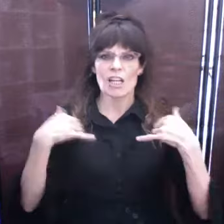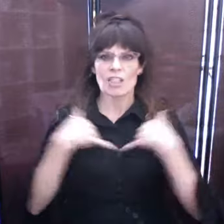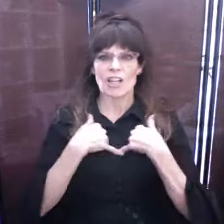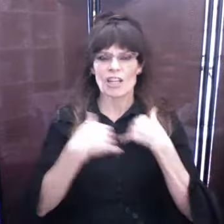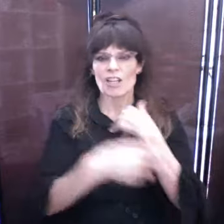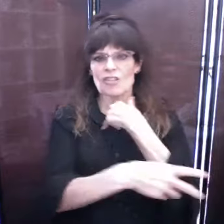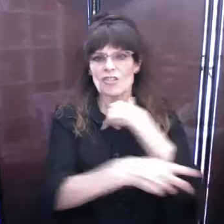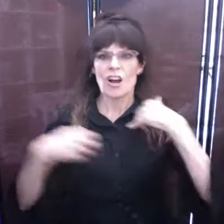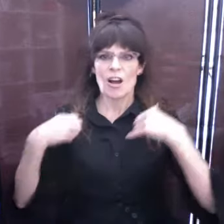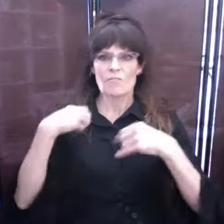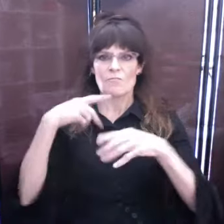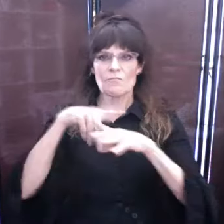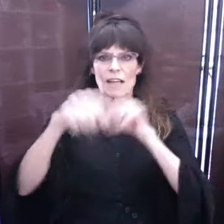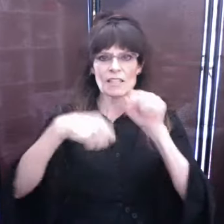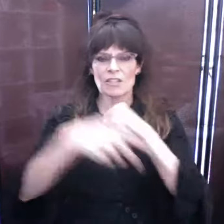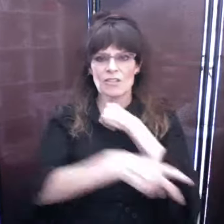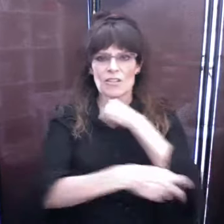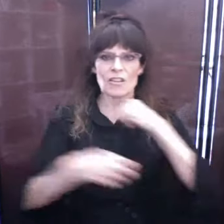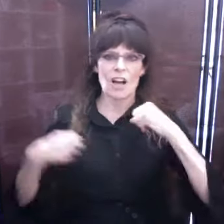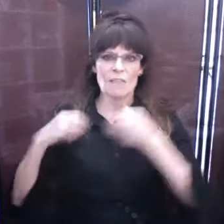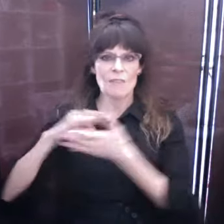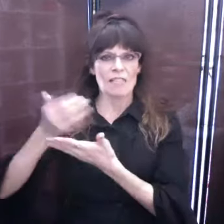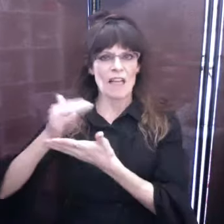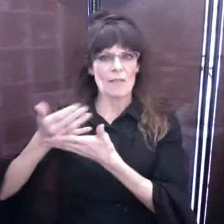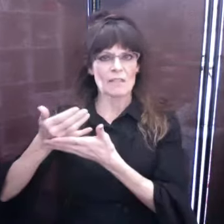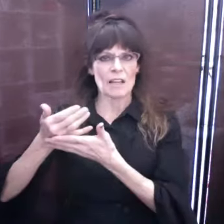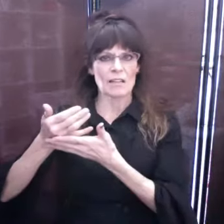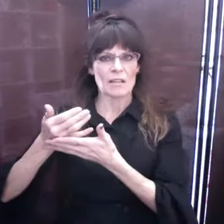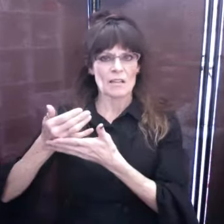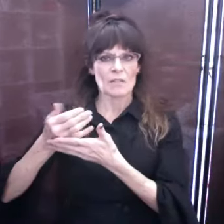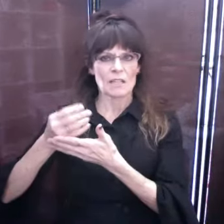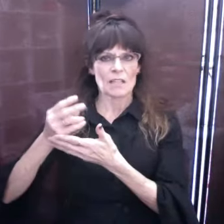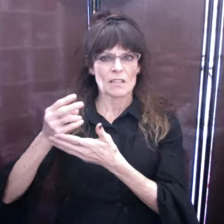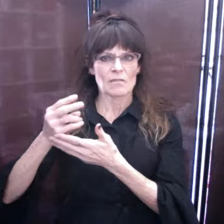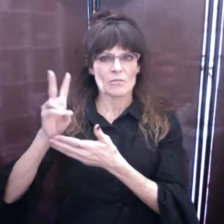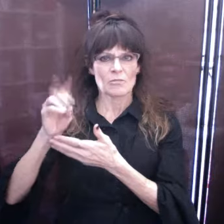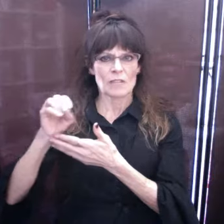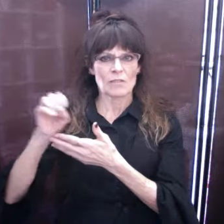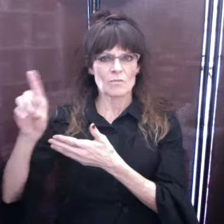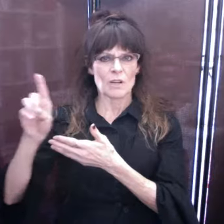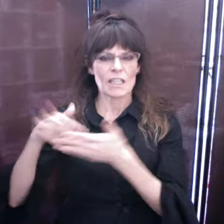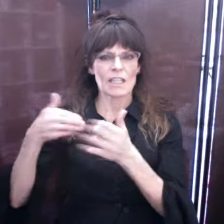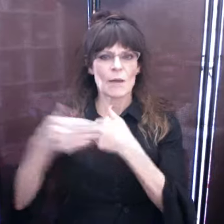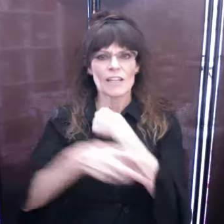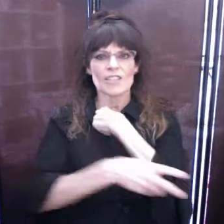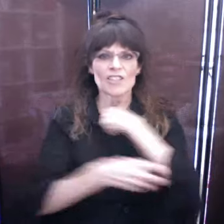my laptop, and it wasn't even a very nice laptop. I mean, it was like 2001 or what, all of it,